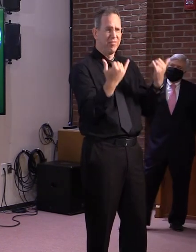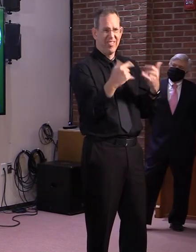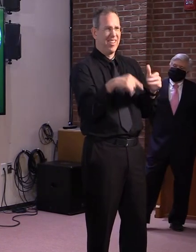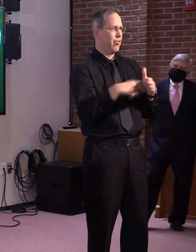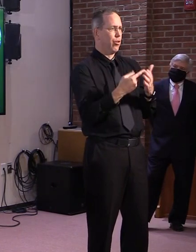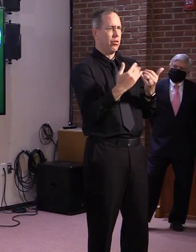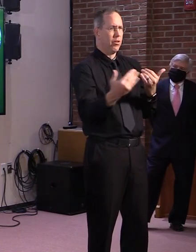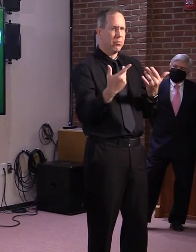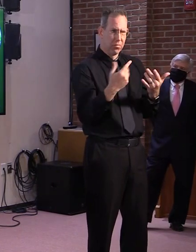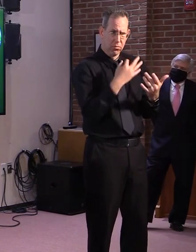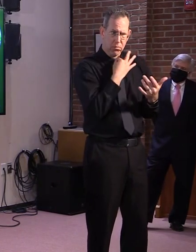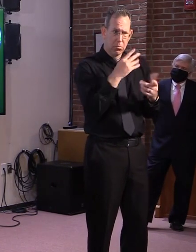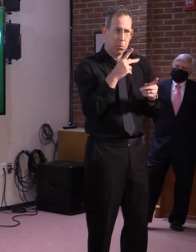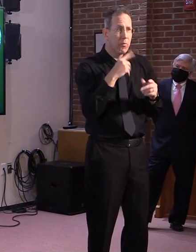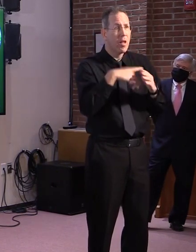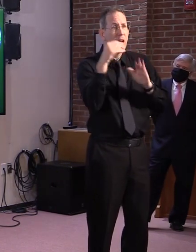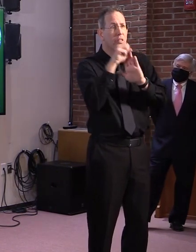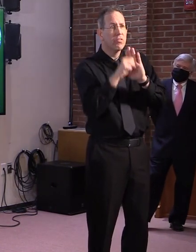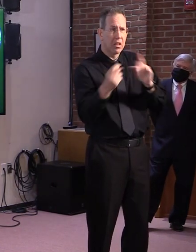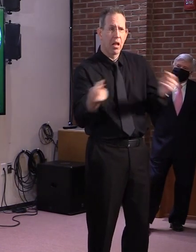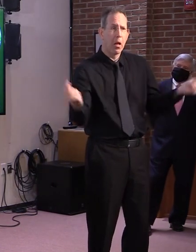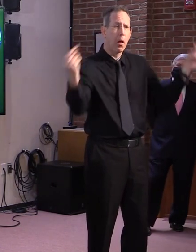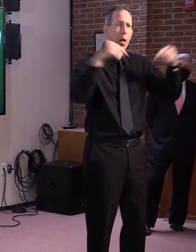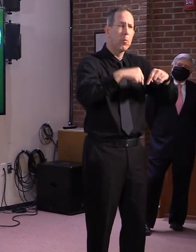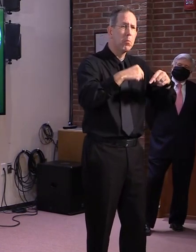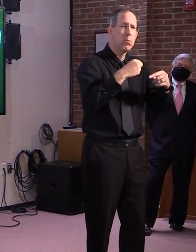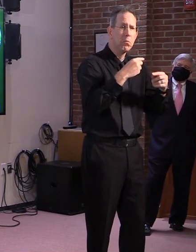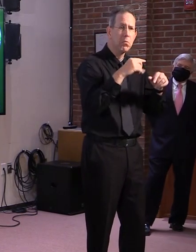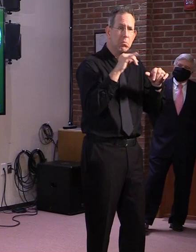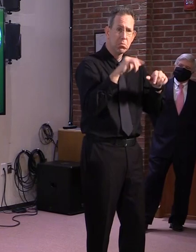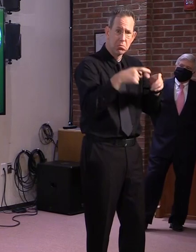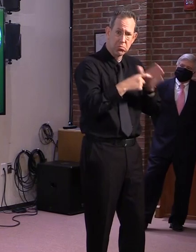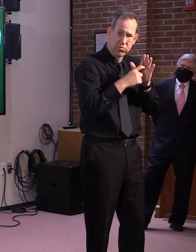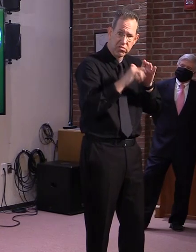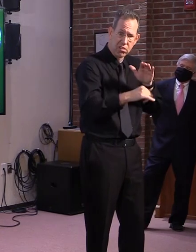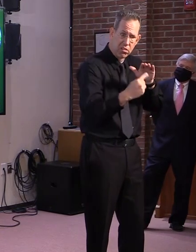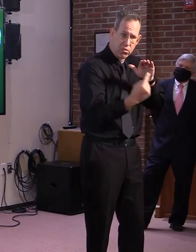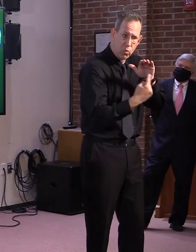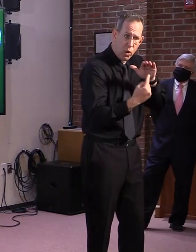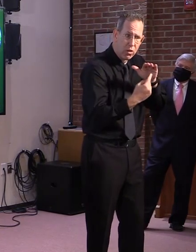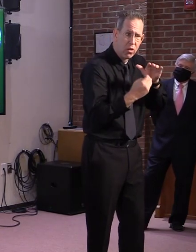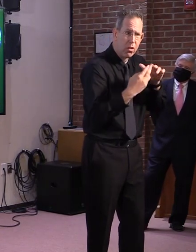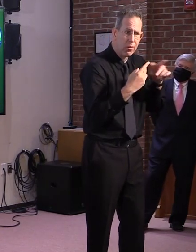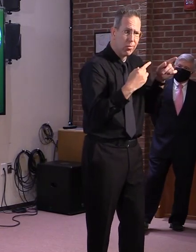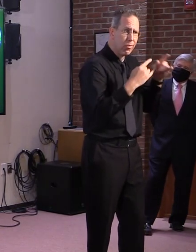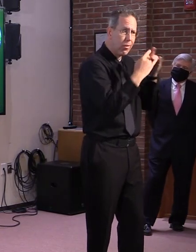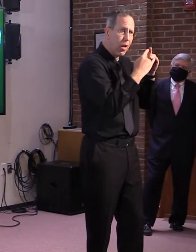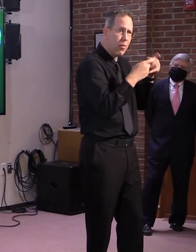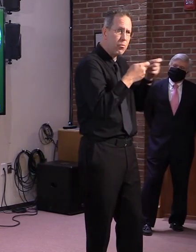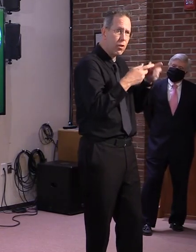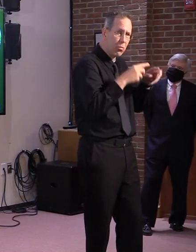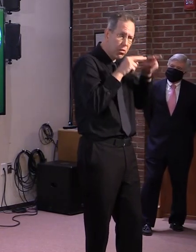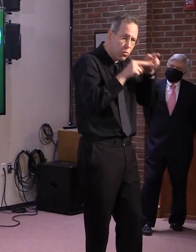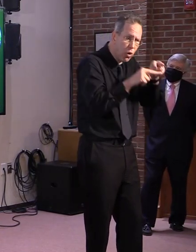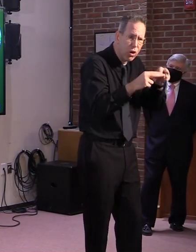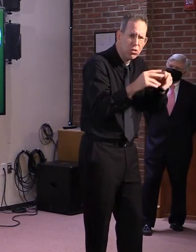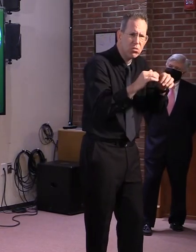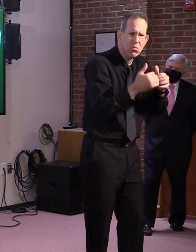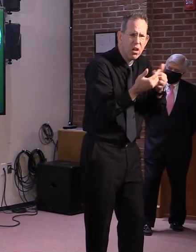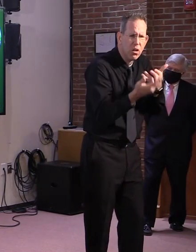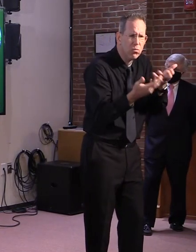counties can come without quarantining. And we have enhanced our policy for those traveling from the